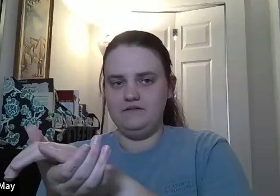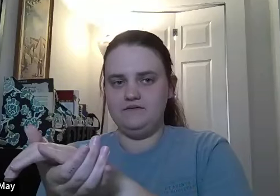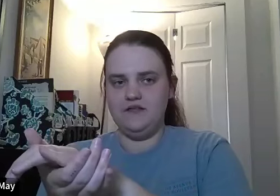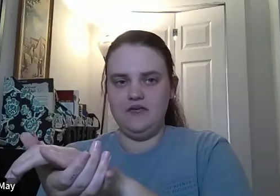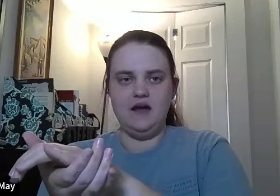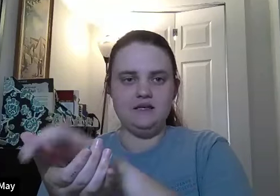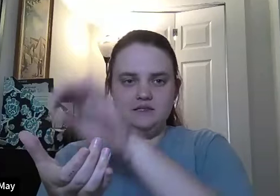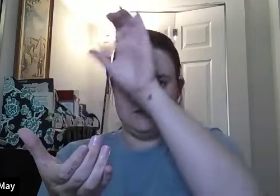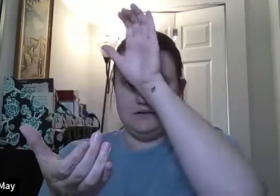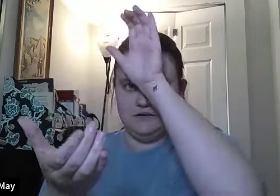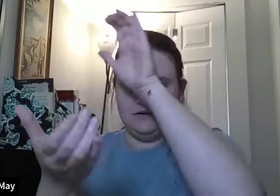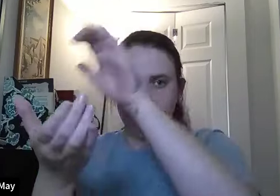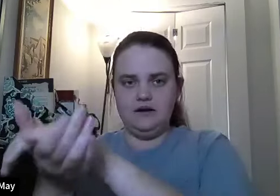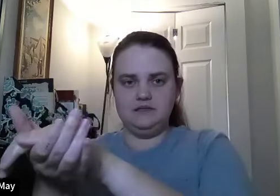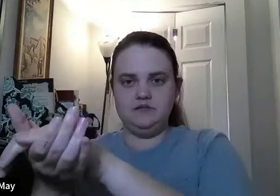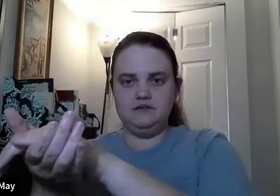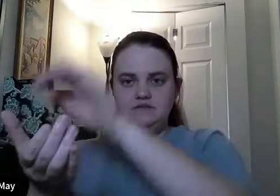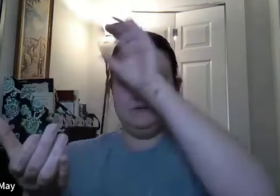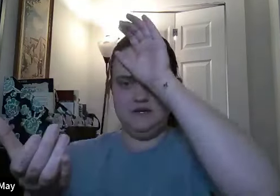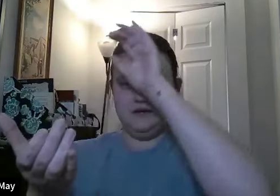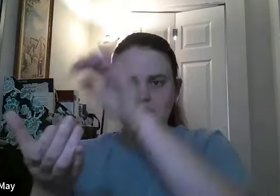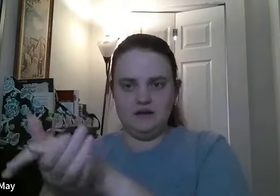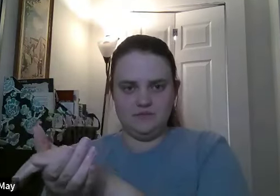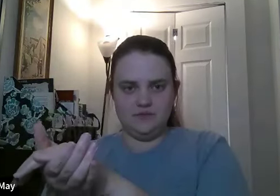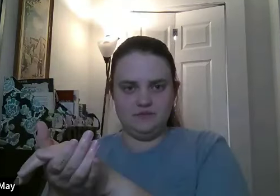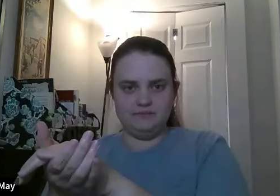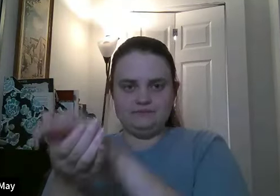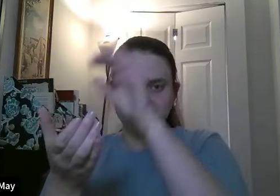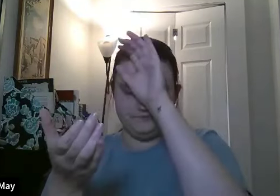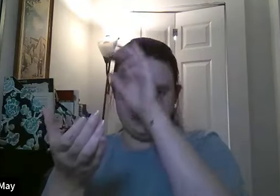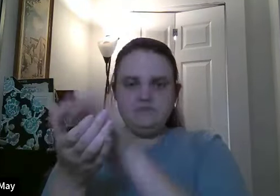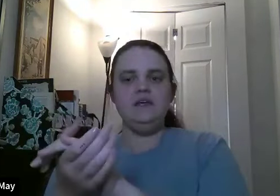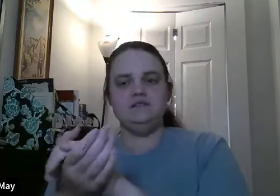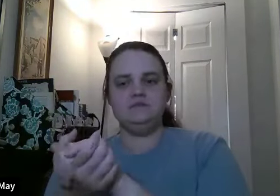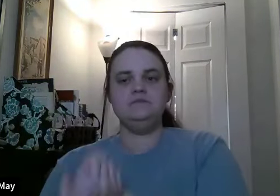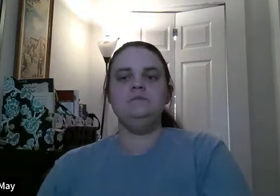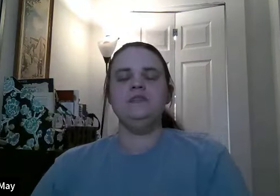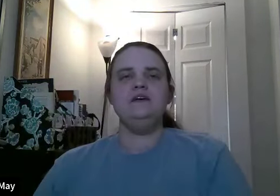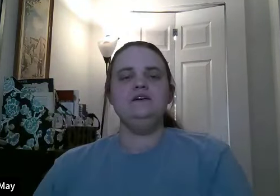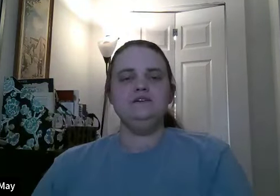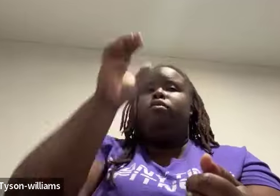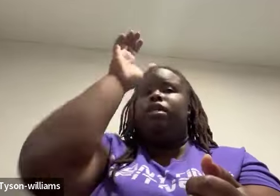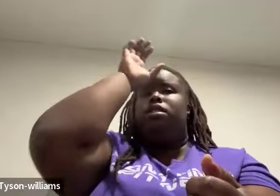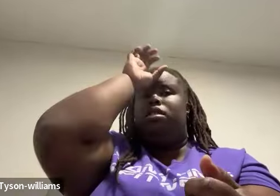wife, and then husband, husband, husband, husband. So is